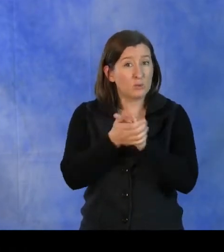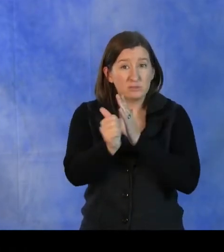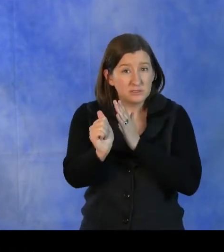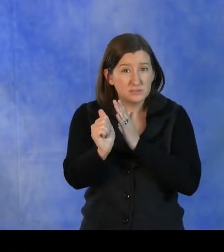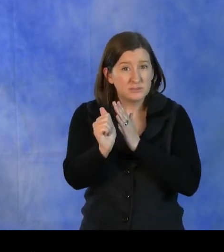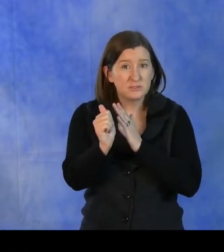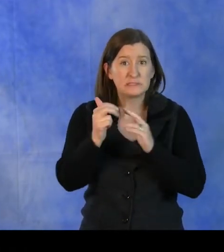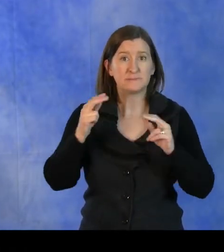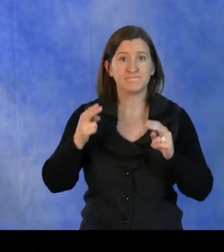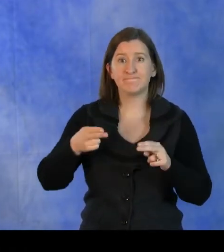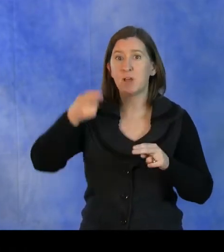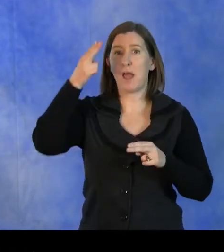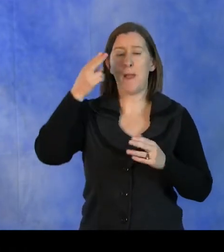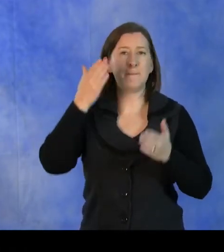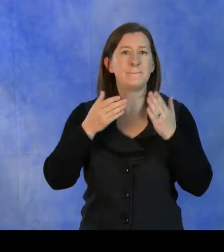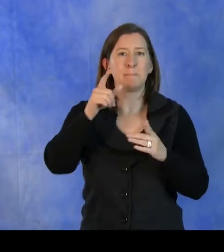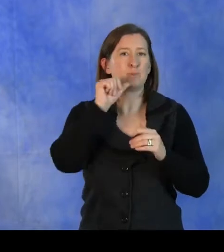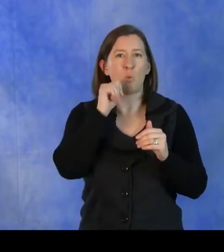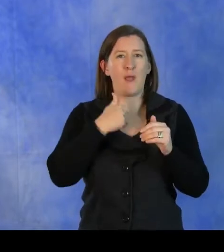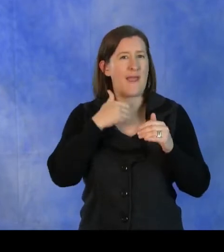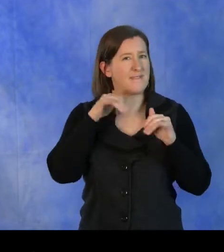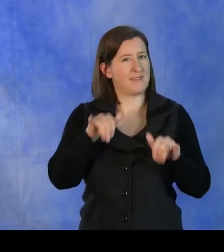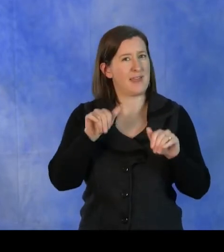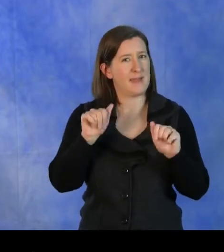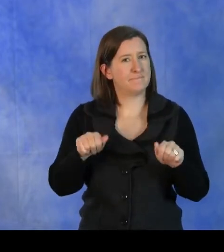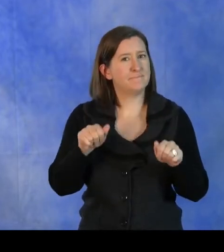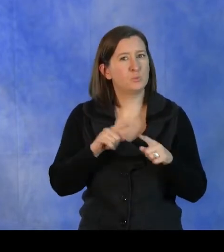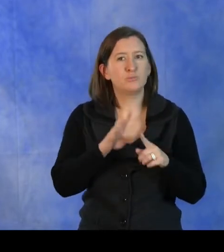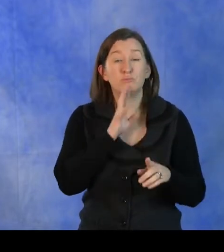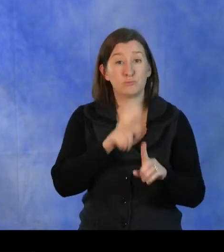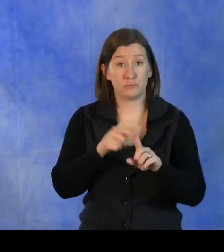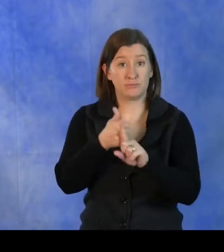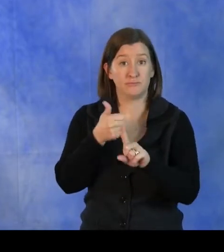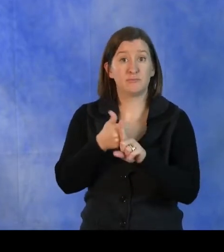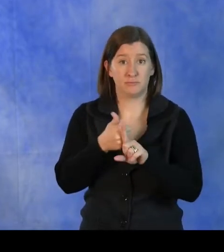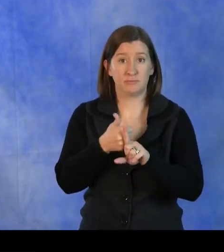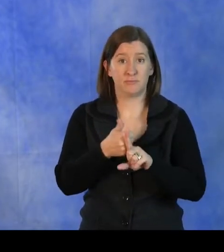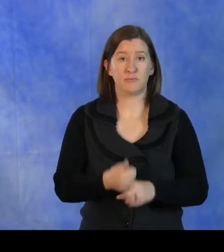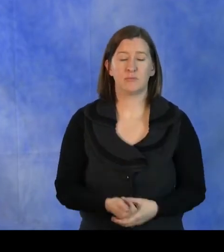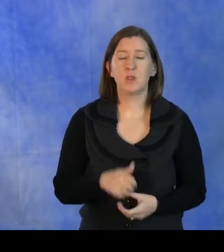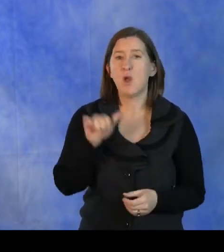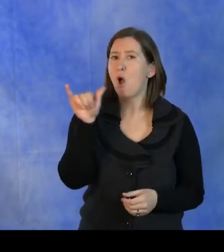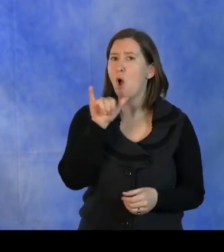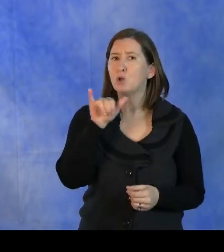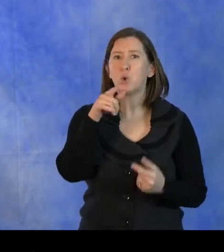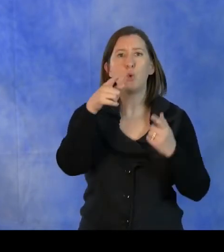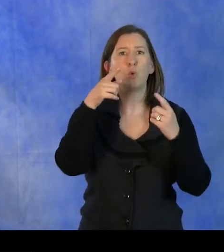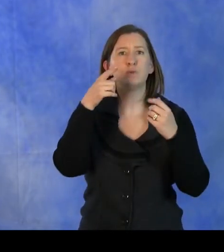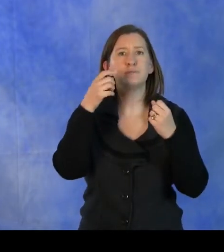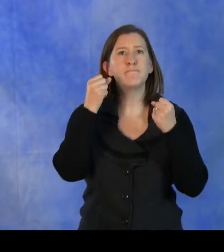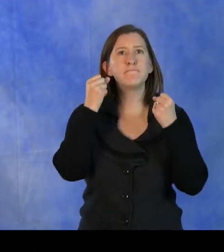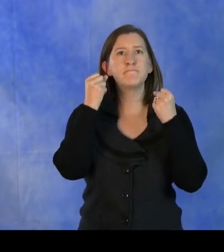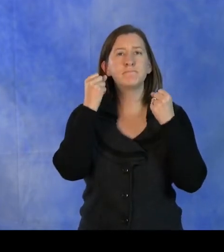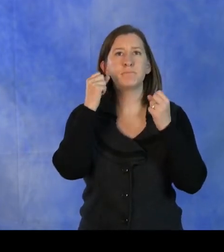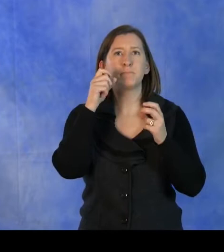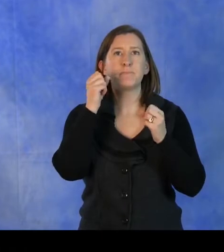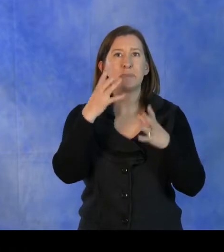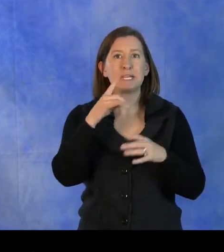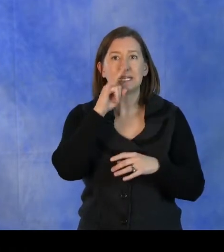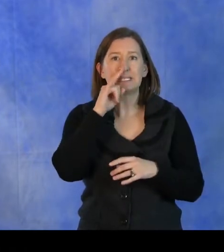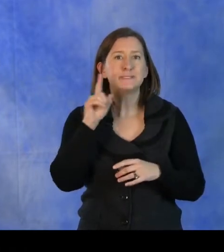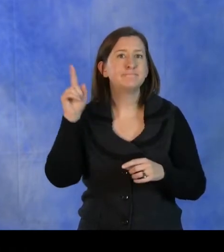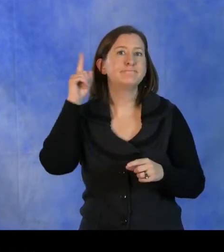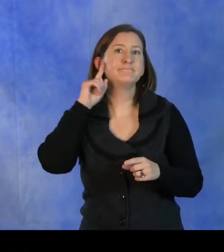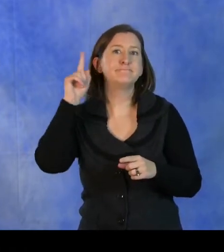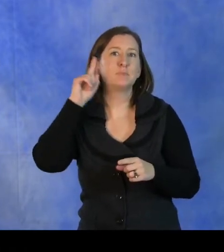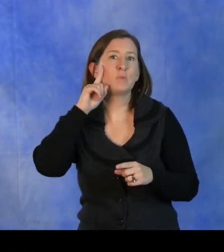head. If you don't have that language skill, then maybe you don't have the ability to self-talk.